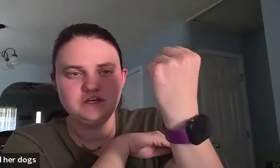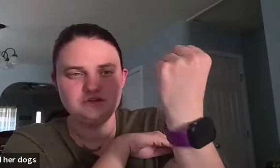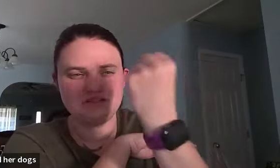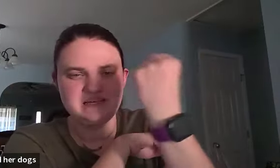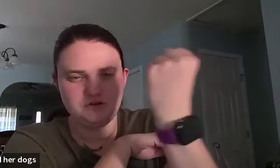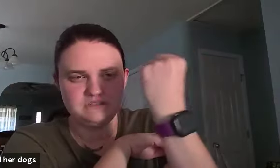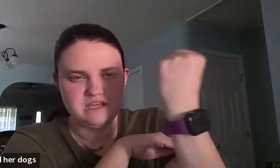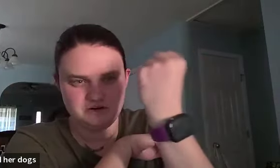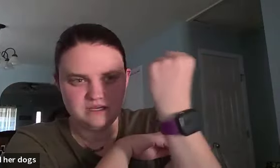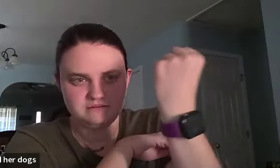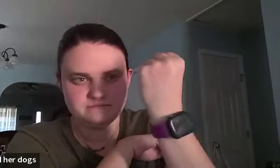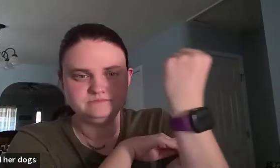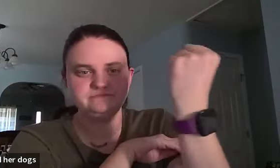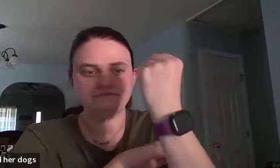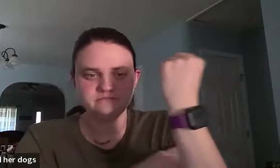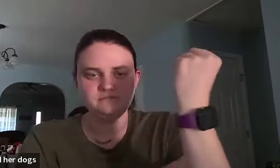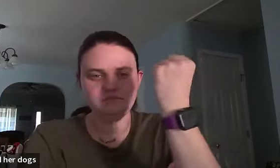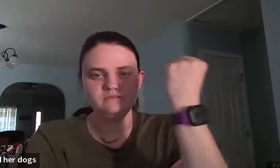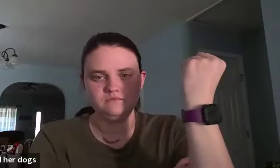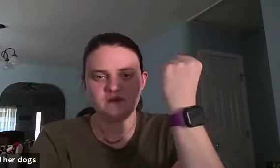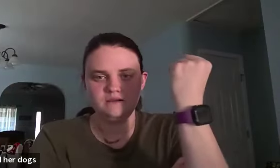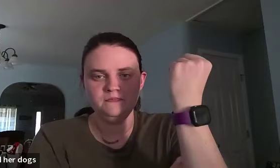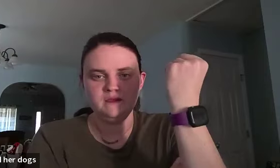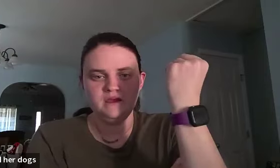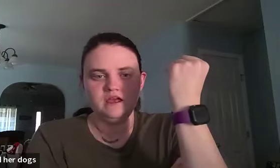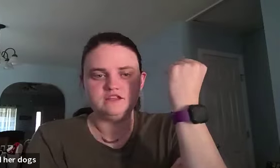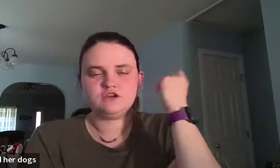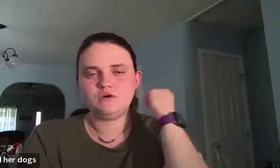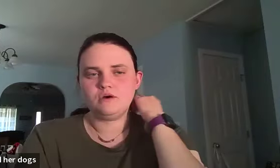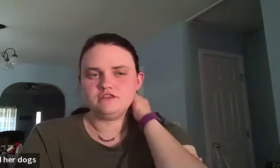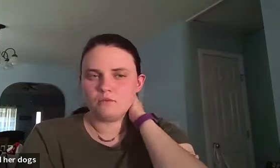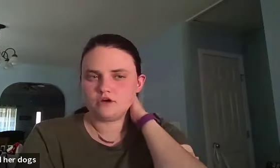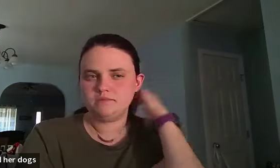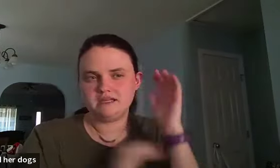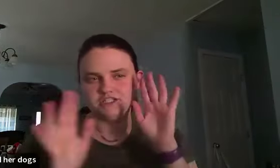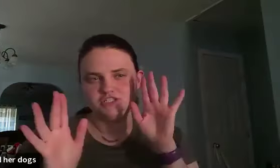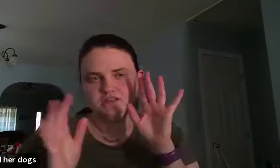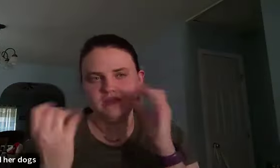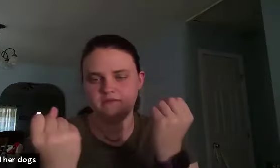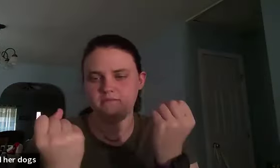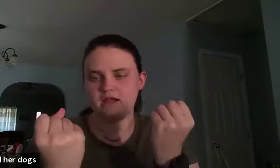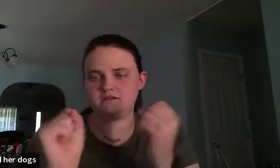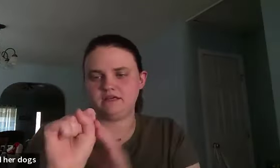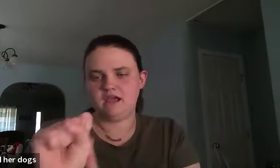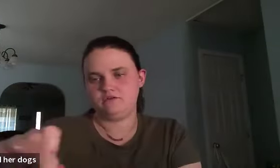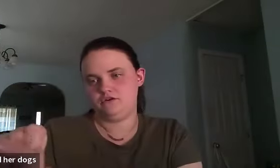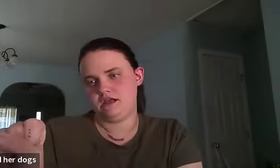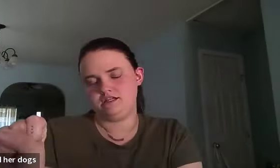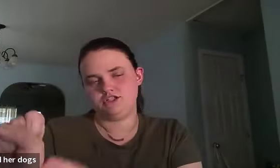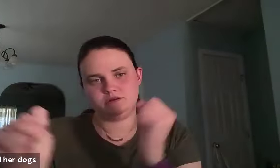can usually tell your Saturday. Okay. And so the more you pay attention to like the back of like how your hand is showing